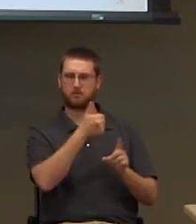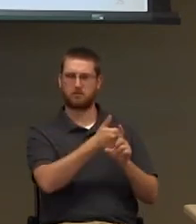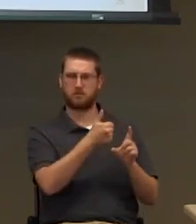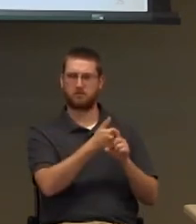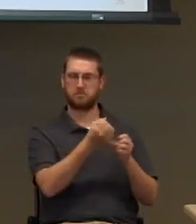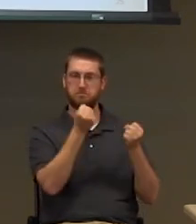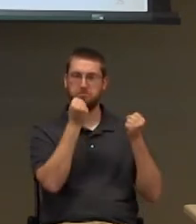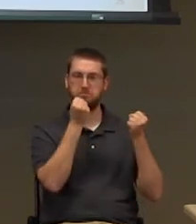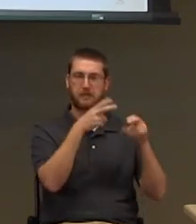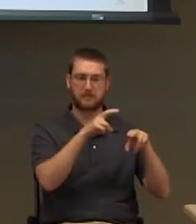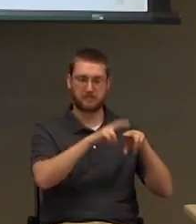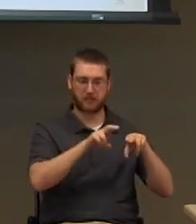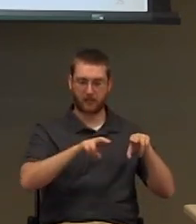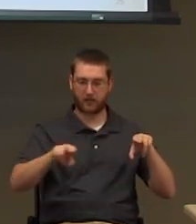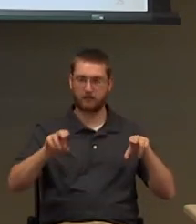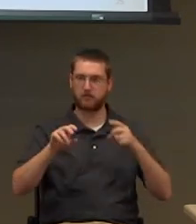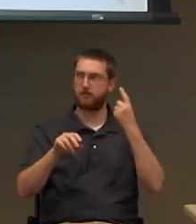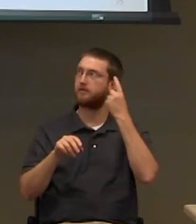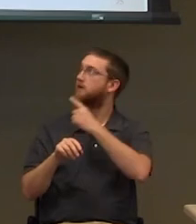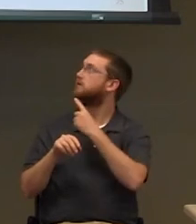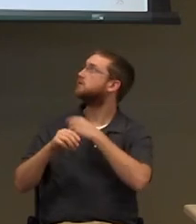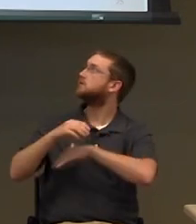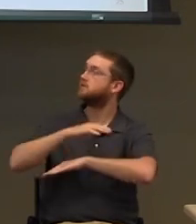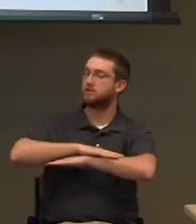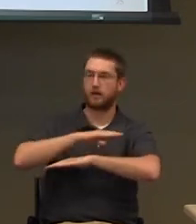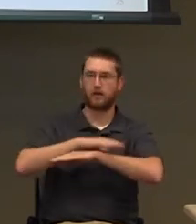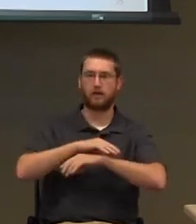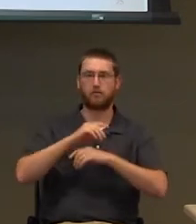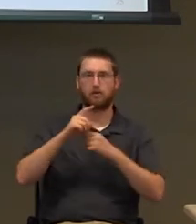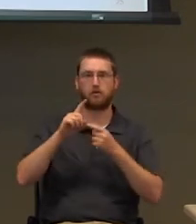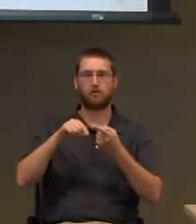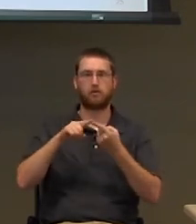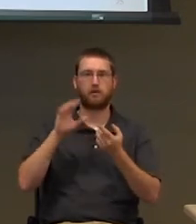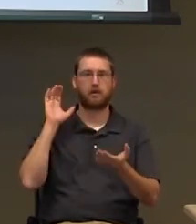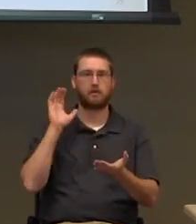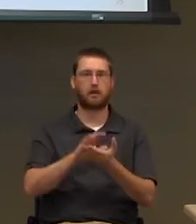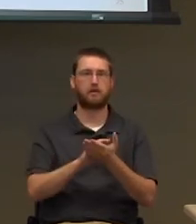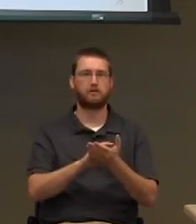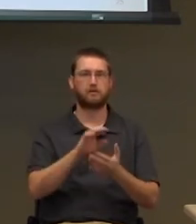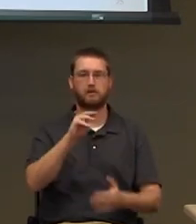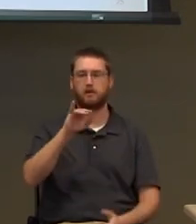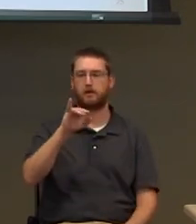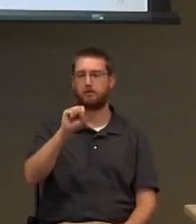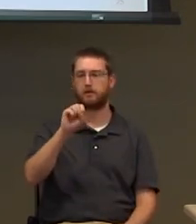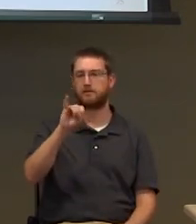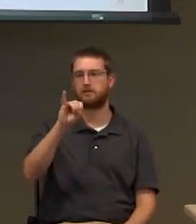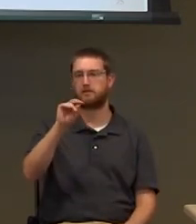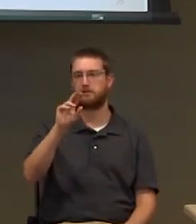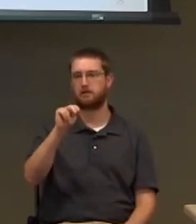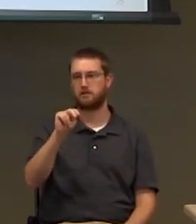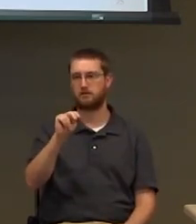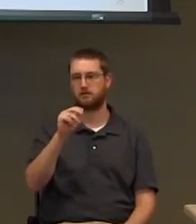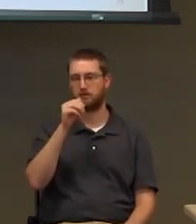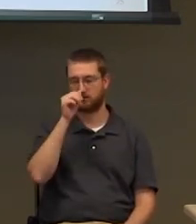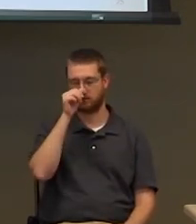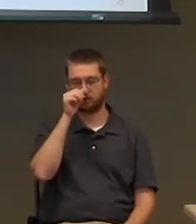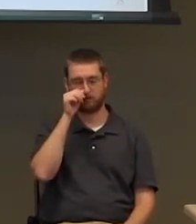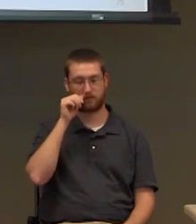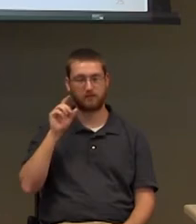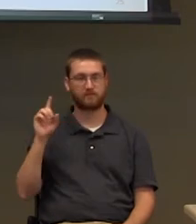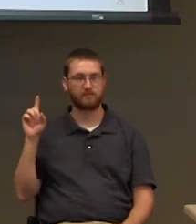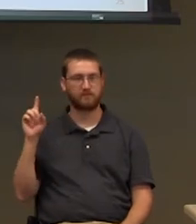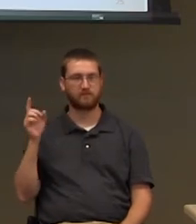number of seats at the table when they have less mission? Well. It appears they have a less mission. Well,